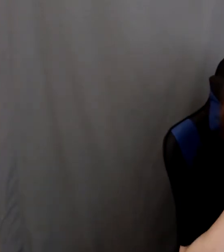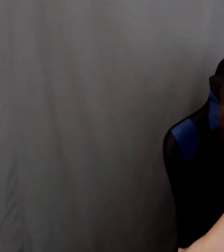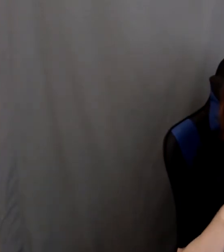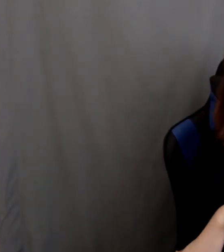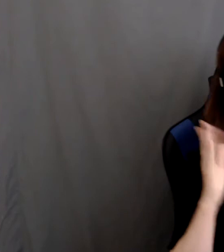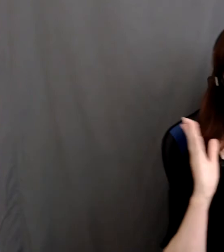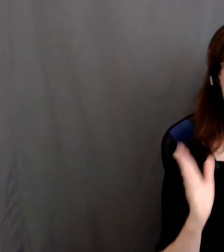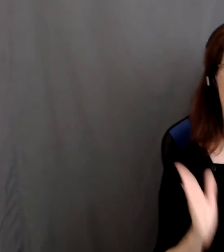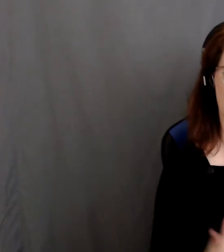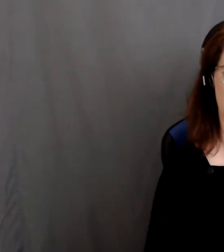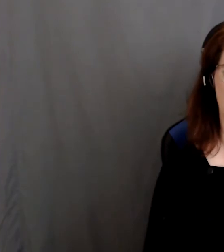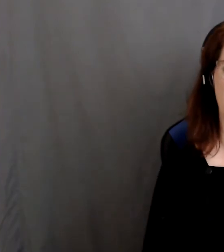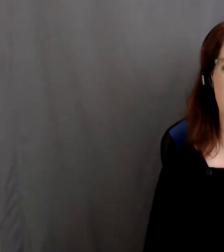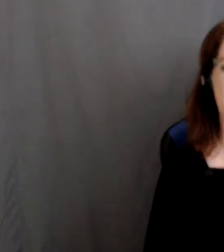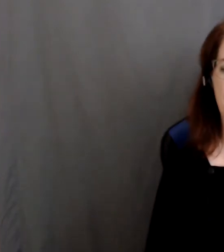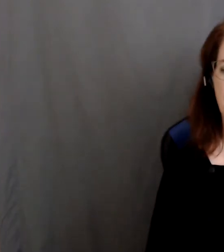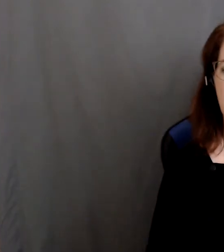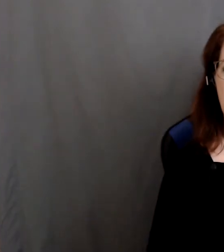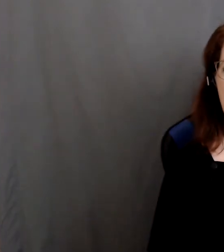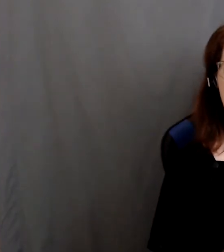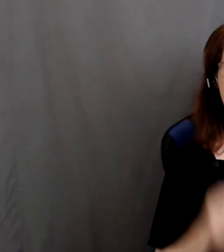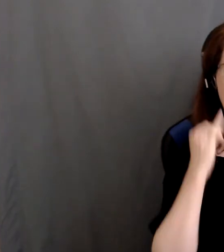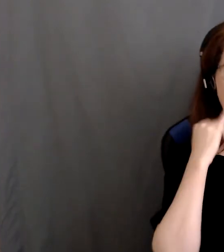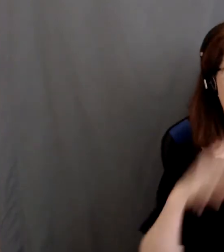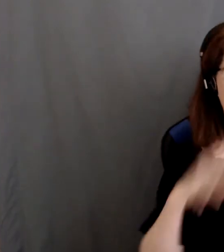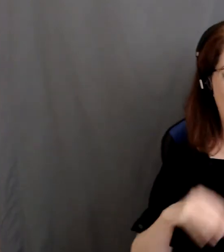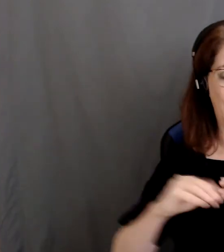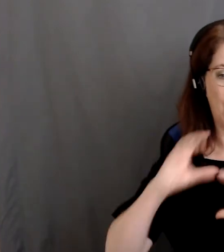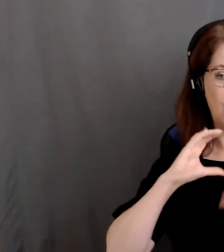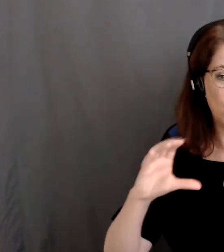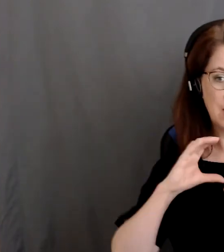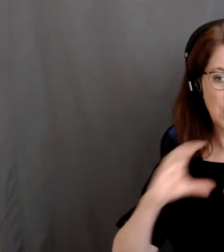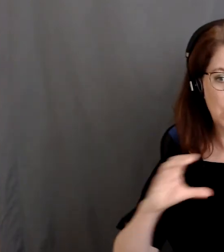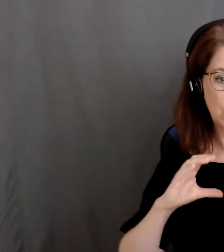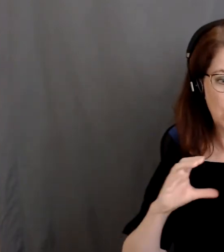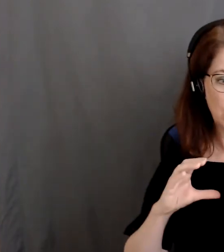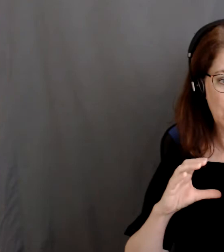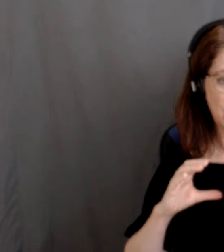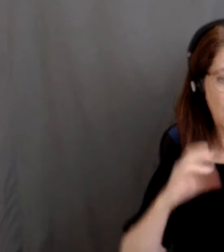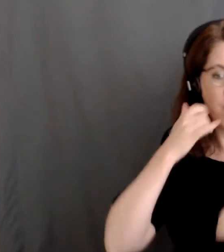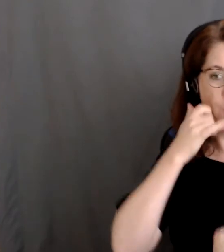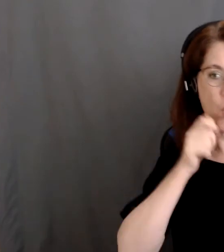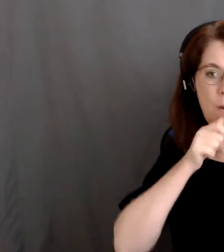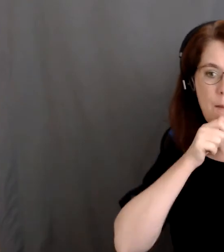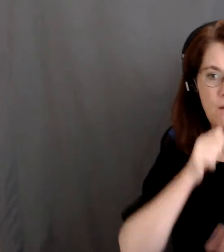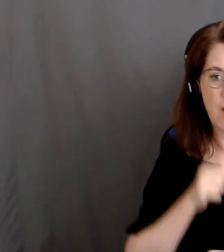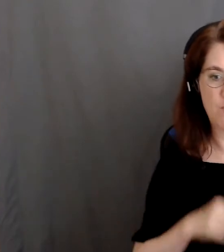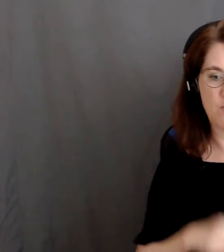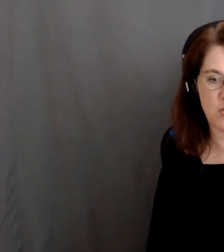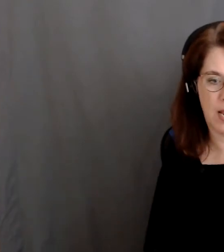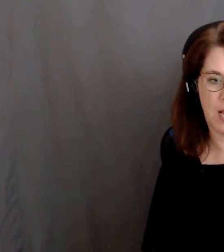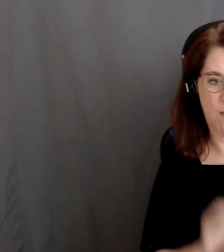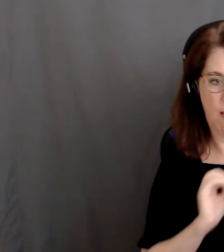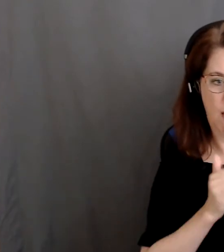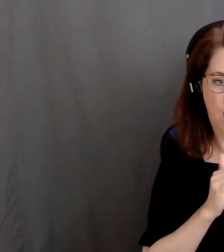presenters. And then if you want to add to the conversation by phone or microphone, you can raise your hand by